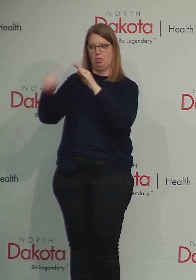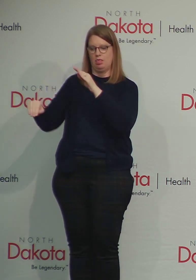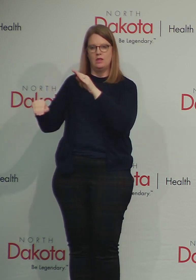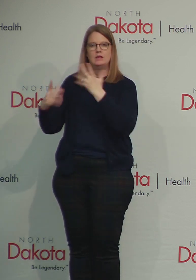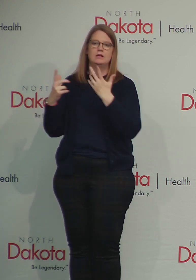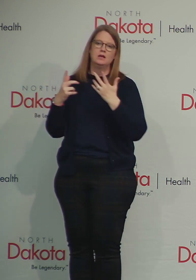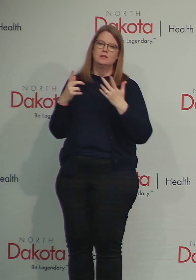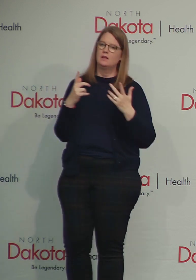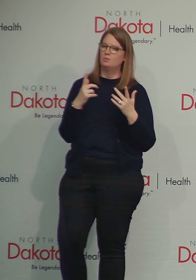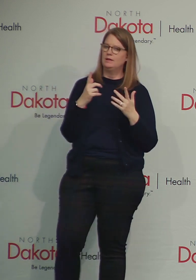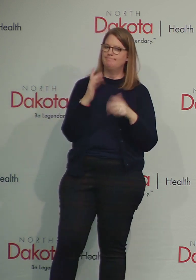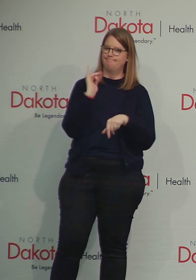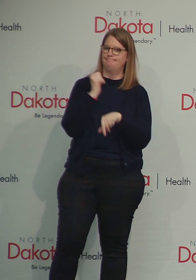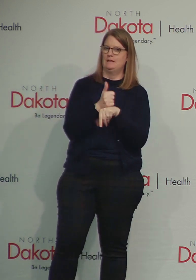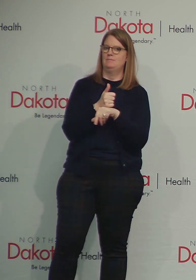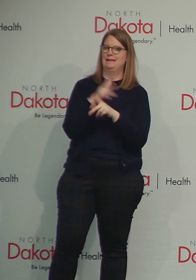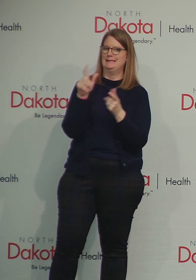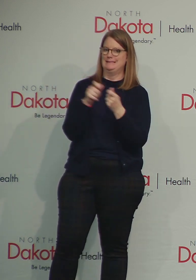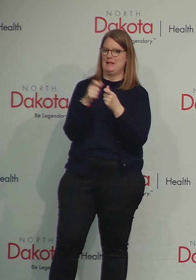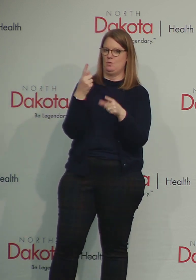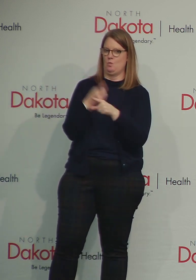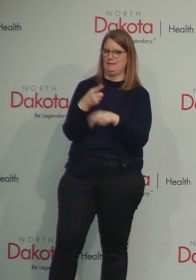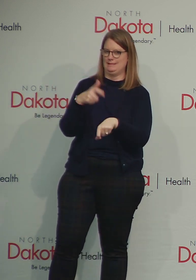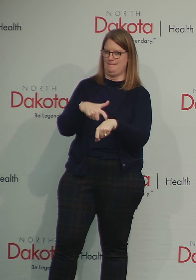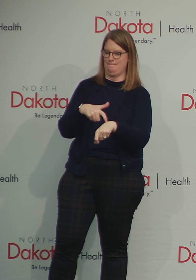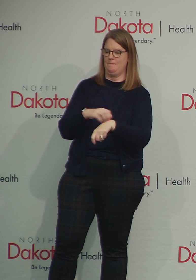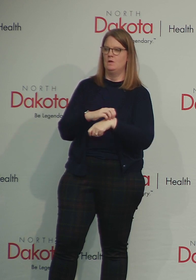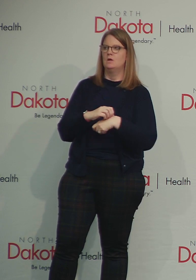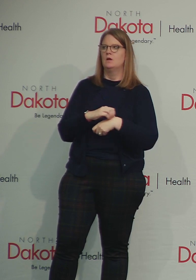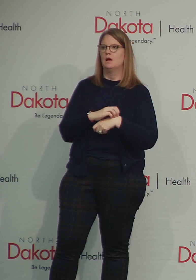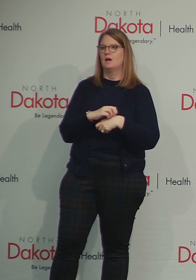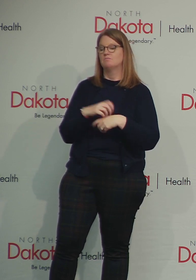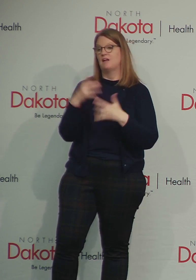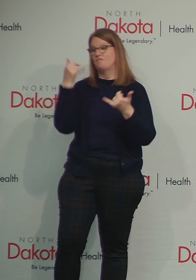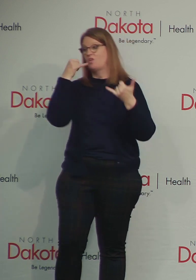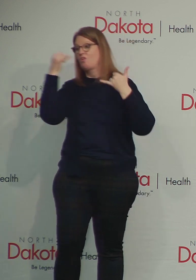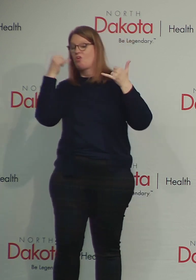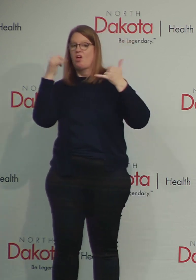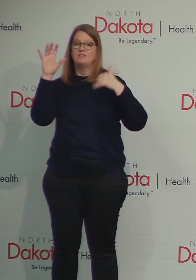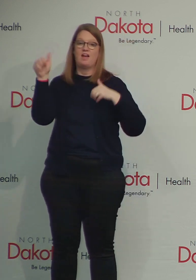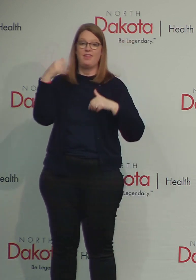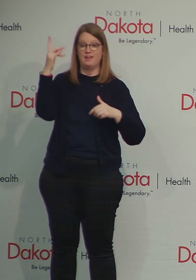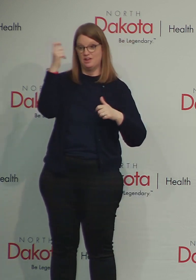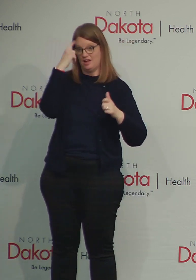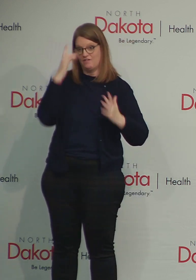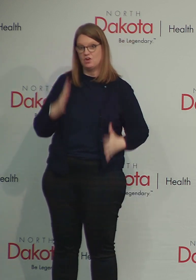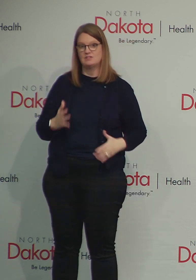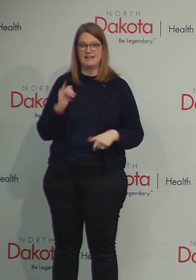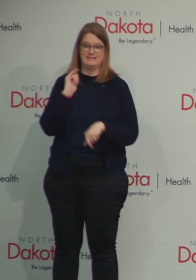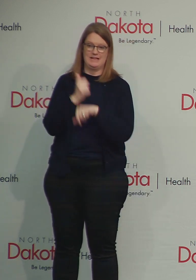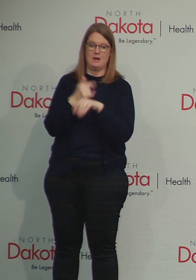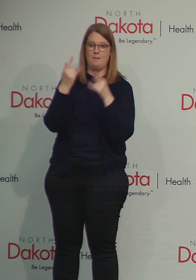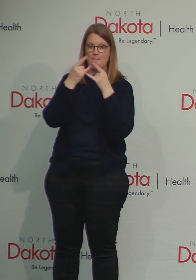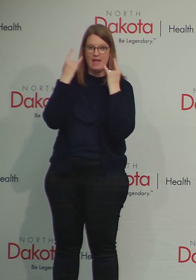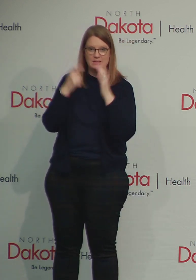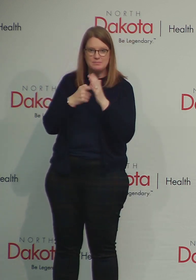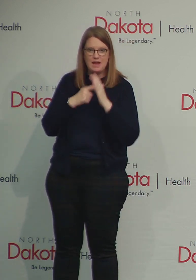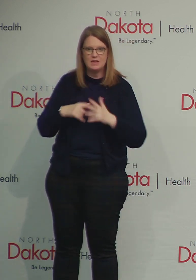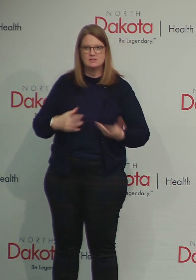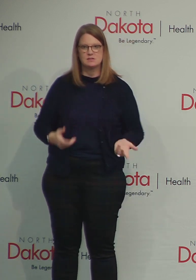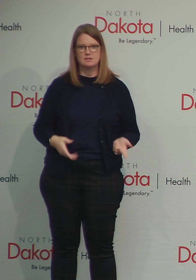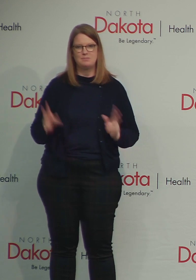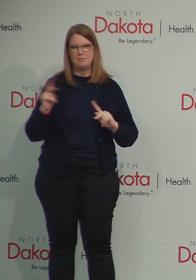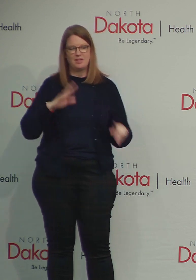at about exactly the right time. Because I've talked to other governors, they put in mask mandates early, and people are like, why are we